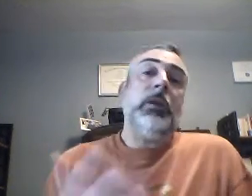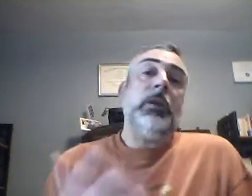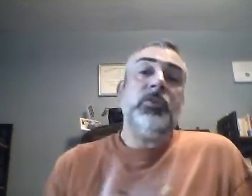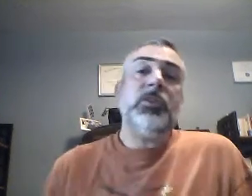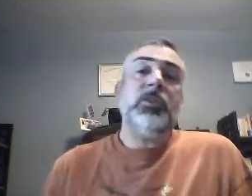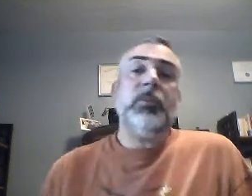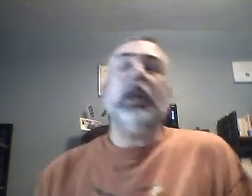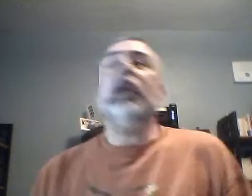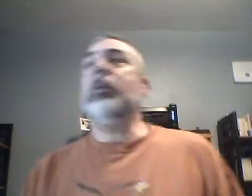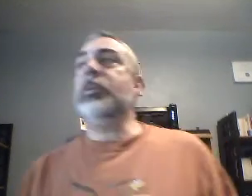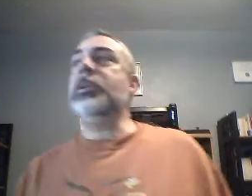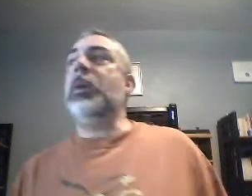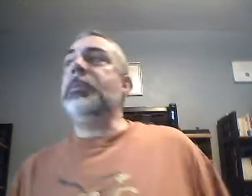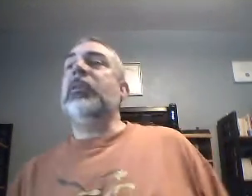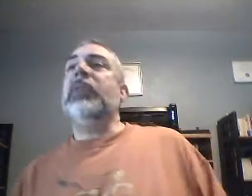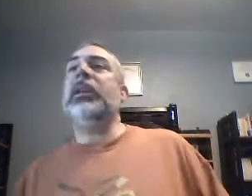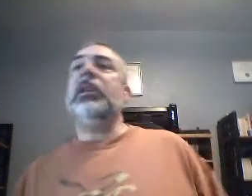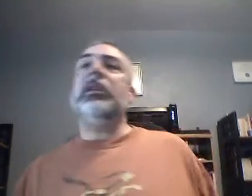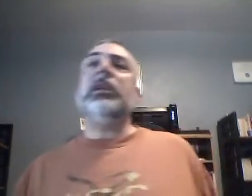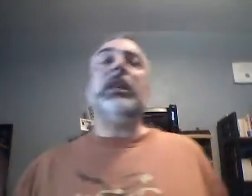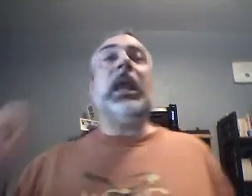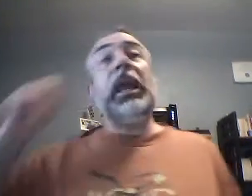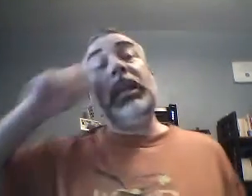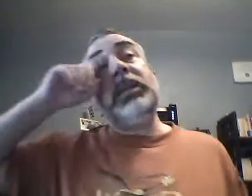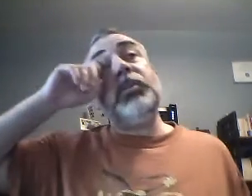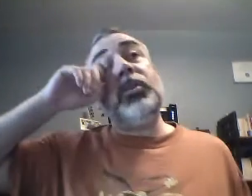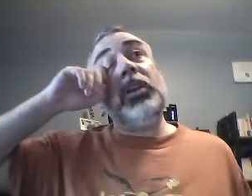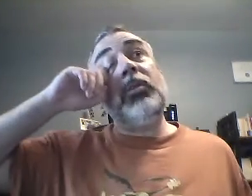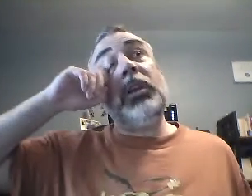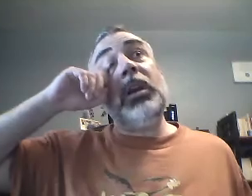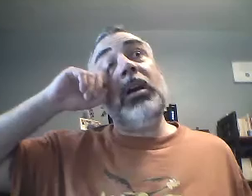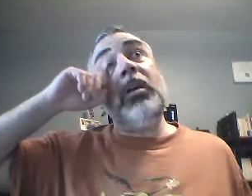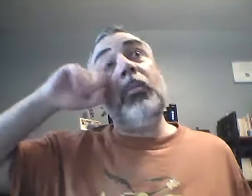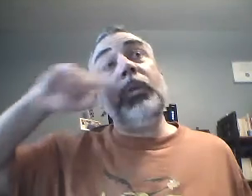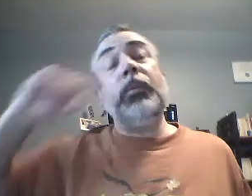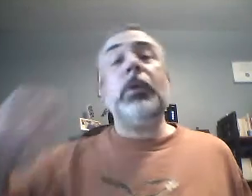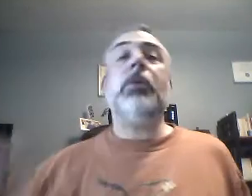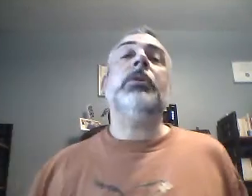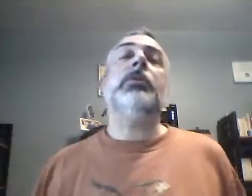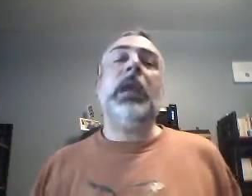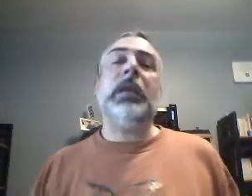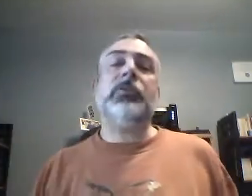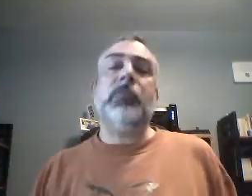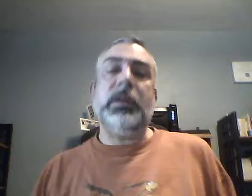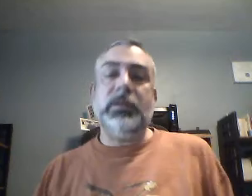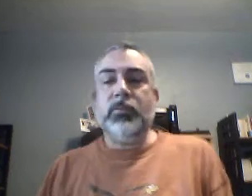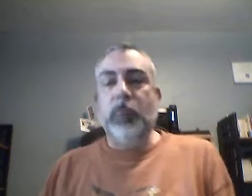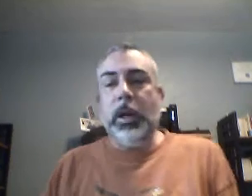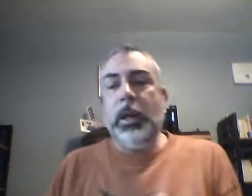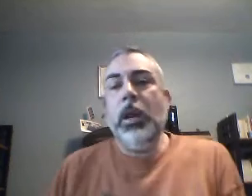it used to be. There was an uptick of it in the 1980s, particularly with regard to the AIDS crisis, right?